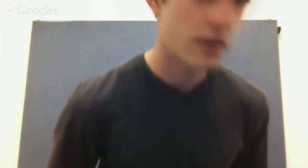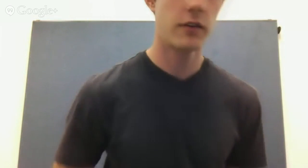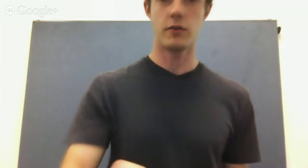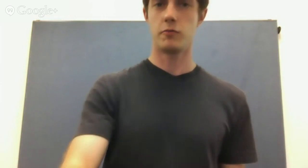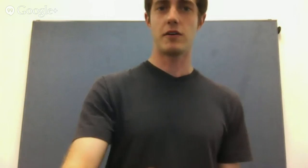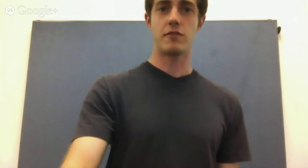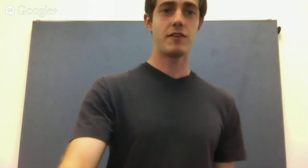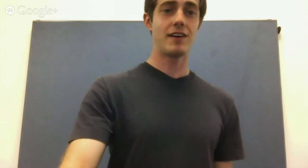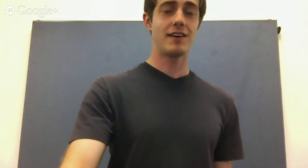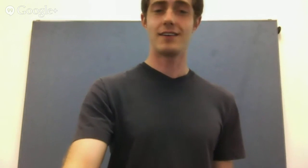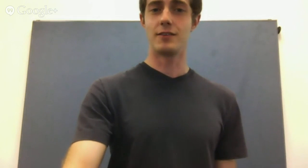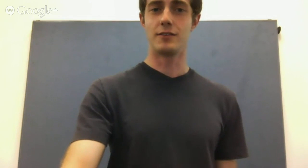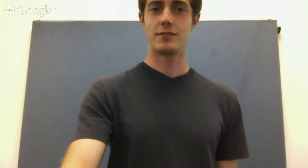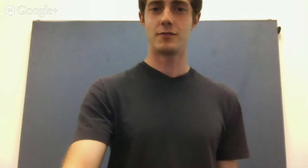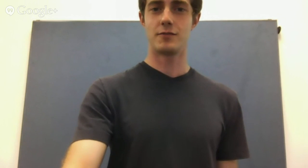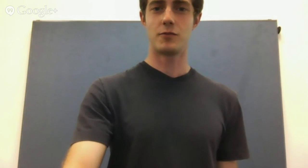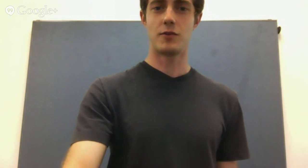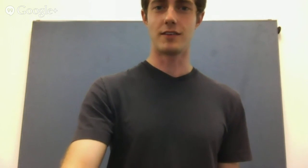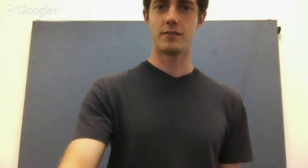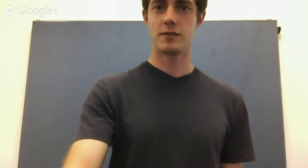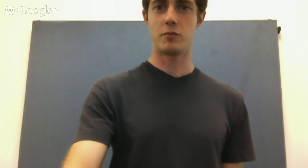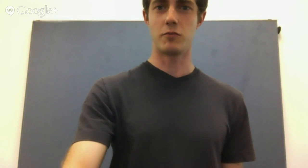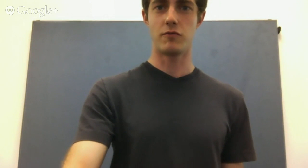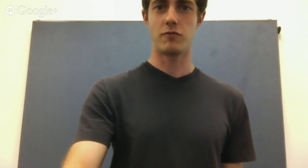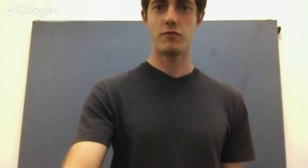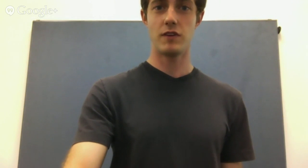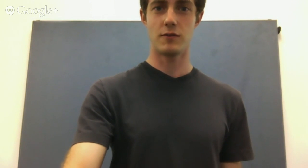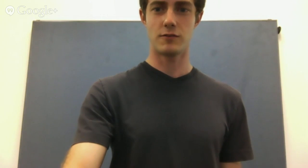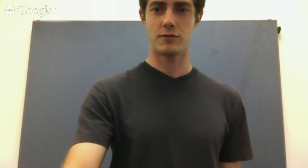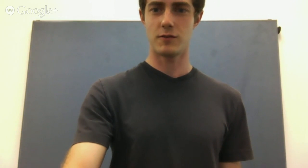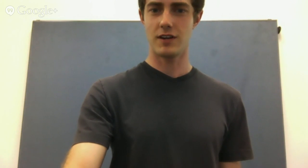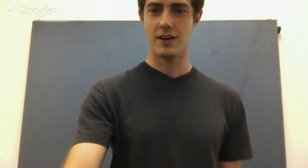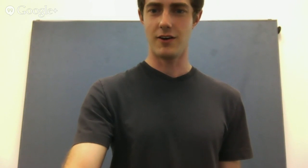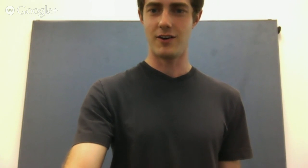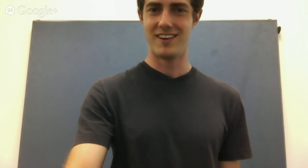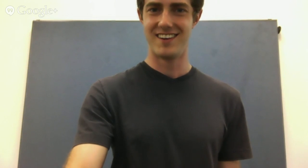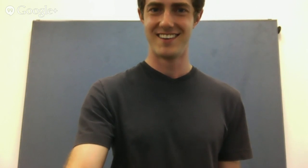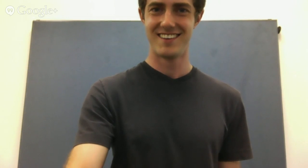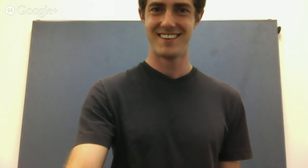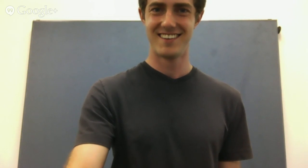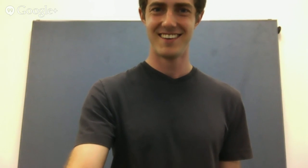Also, my fan is running something fierce right now.